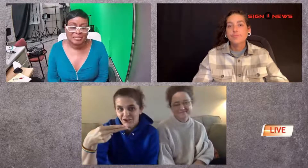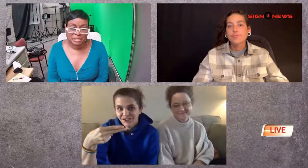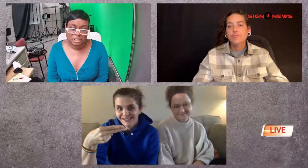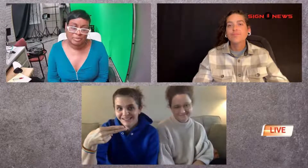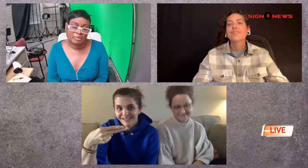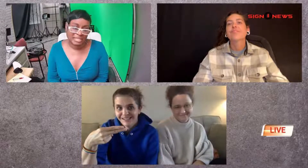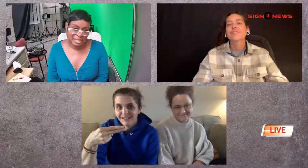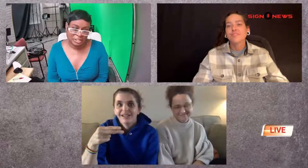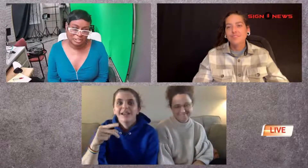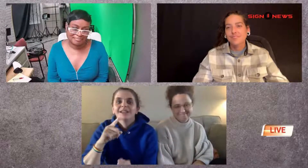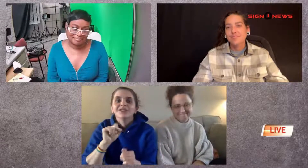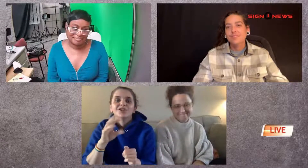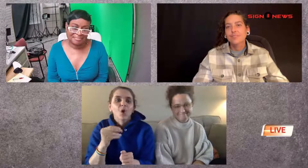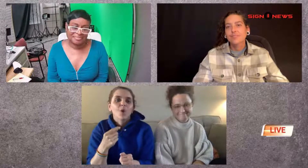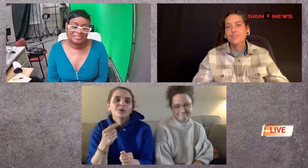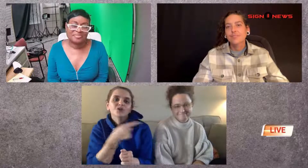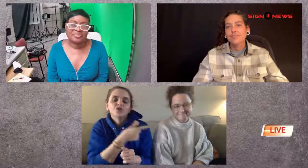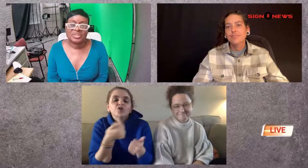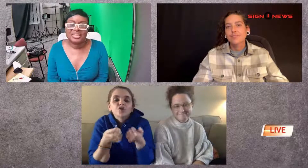But she spelled it with an H.